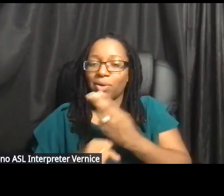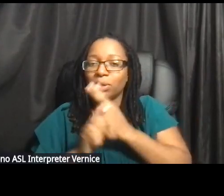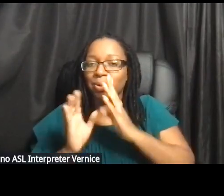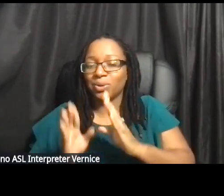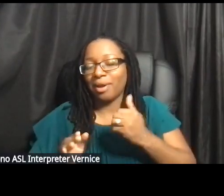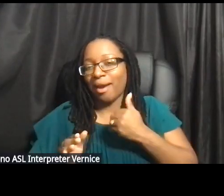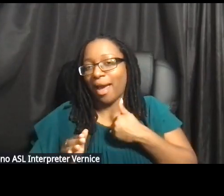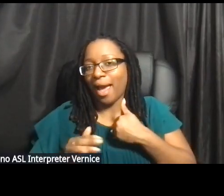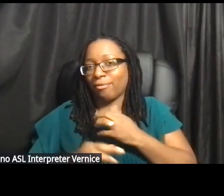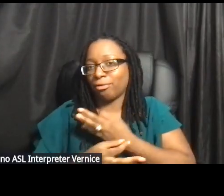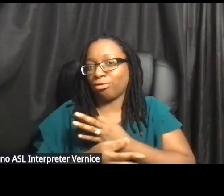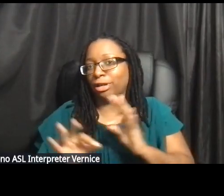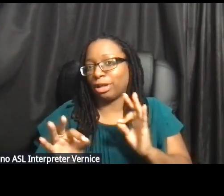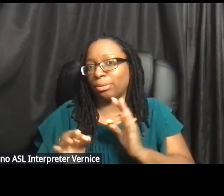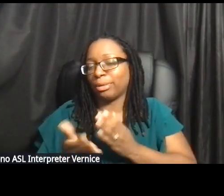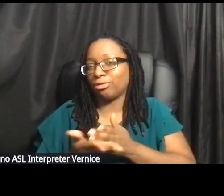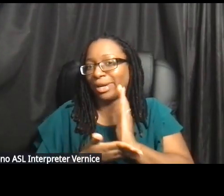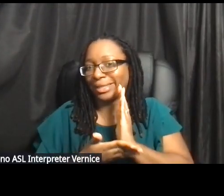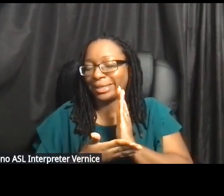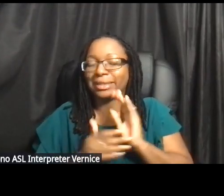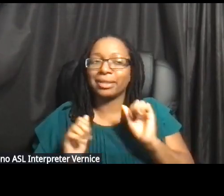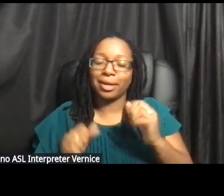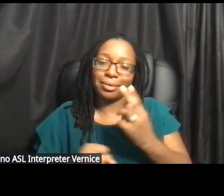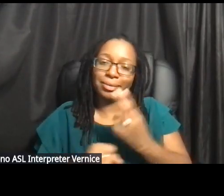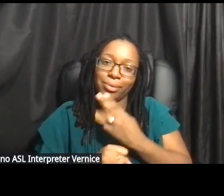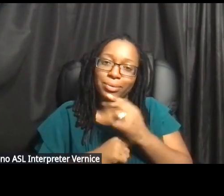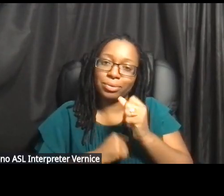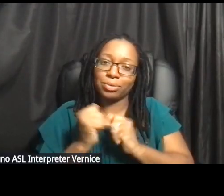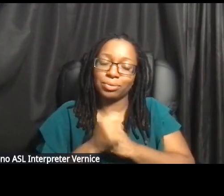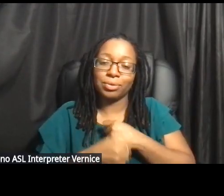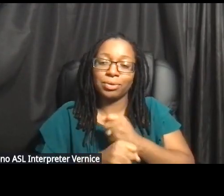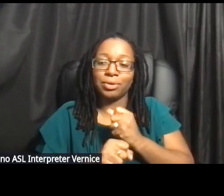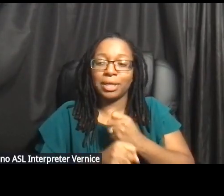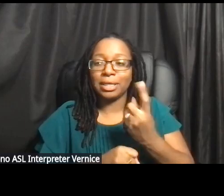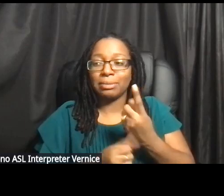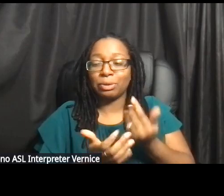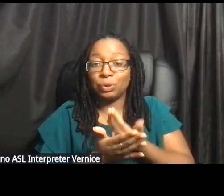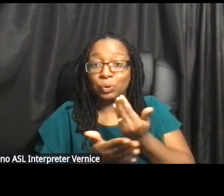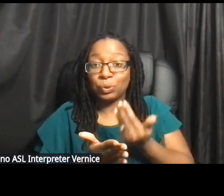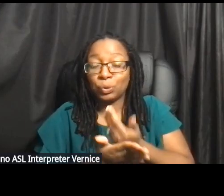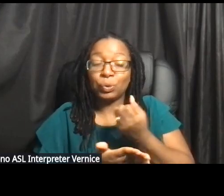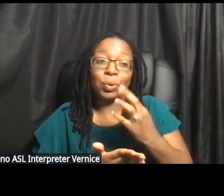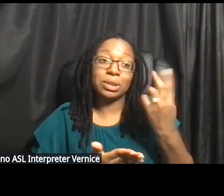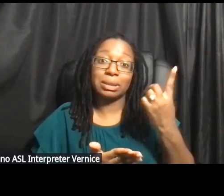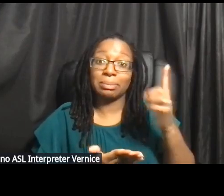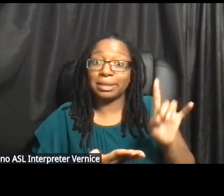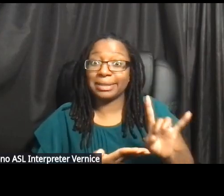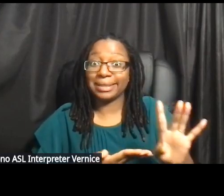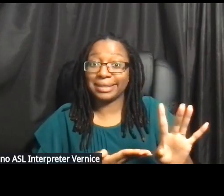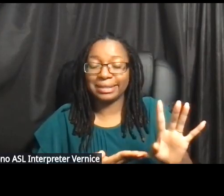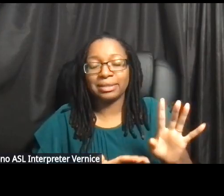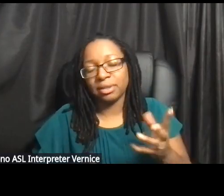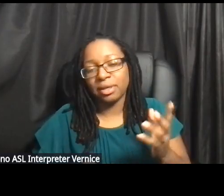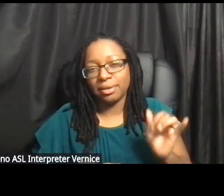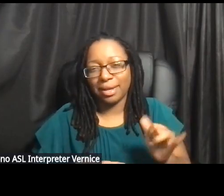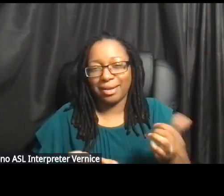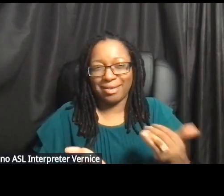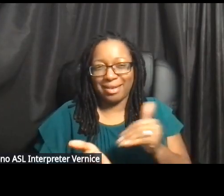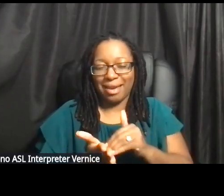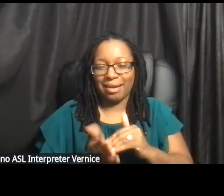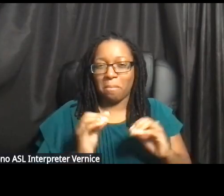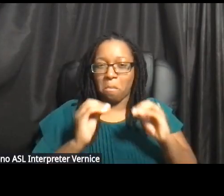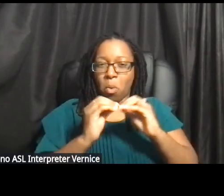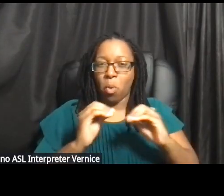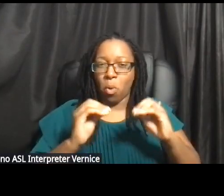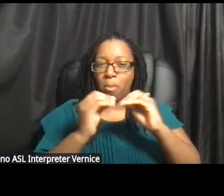for someone to learn from or use that structure to create something new or branch something off. That is another like kind of freedom that is